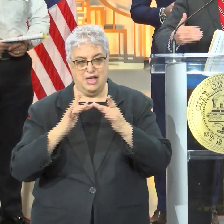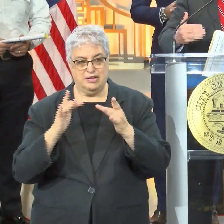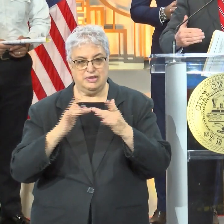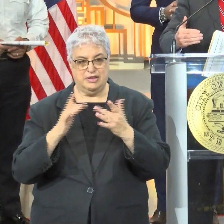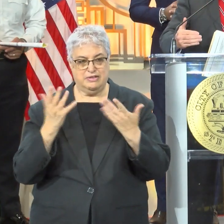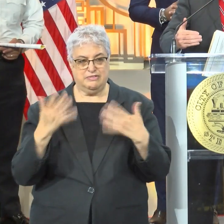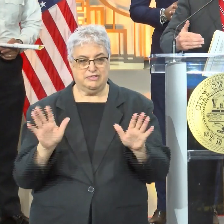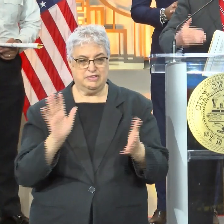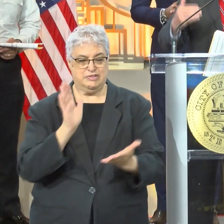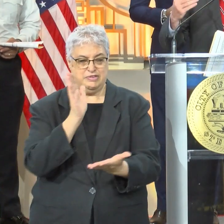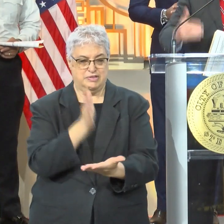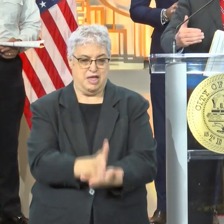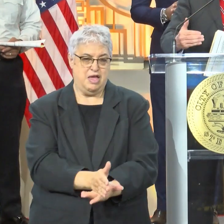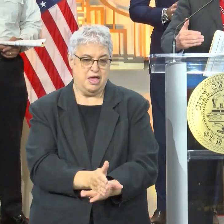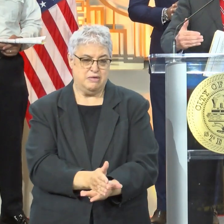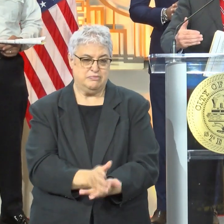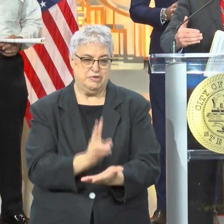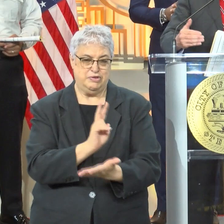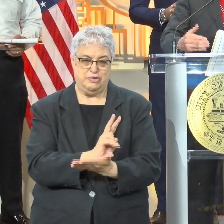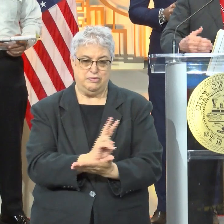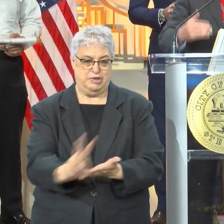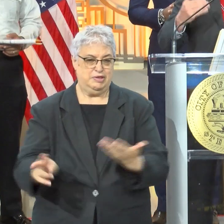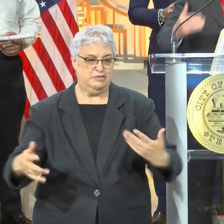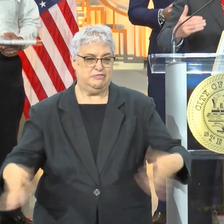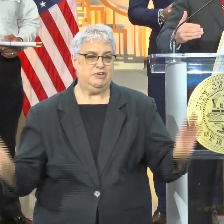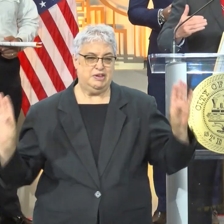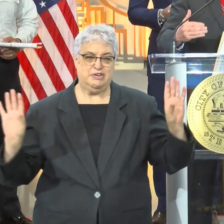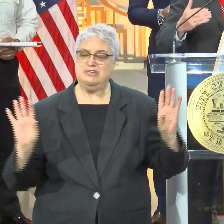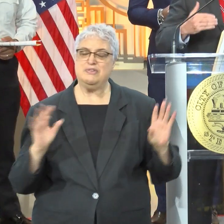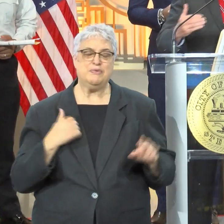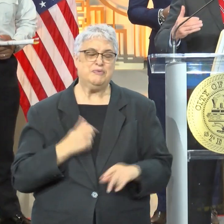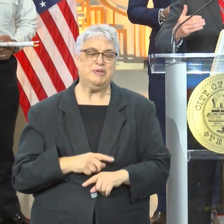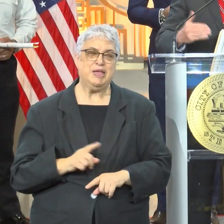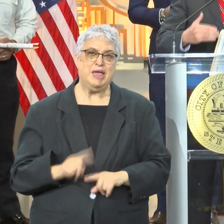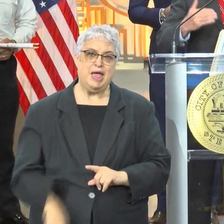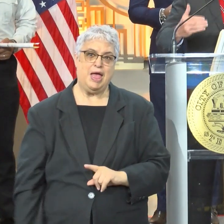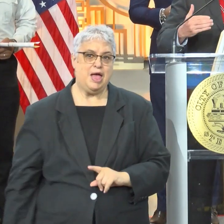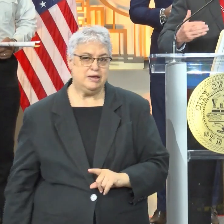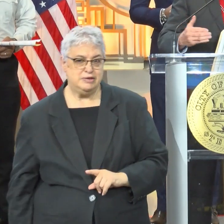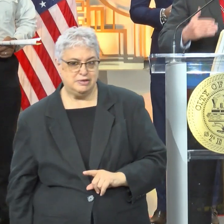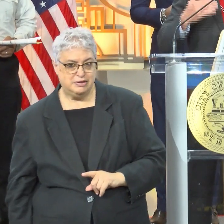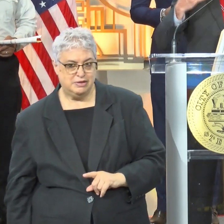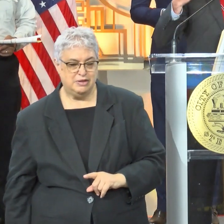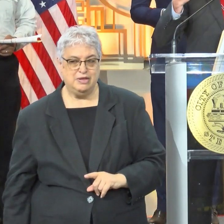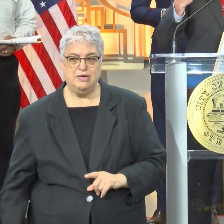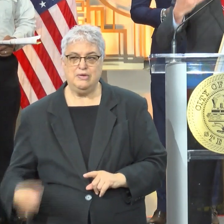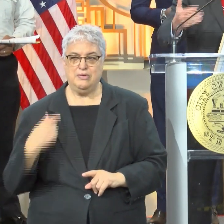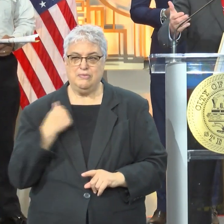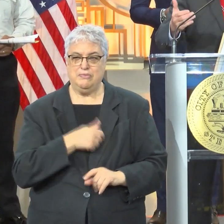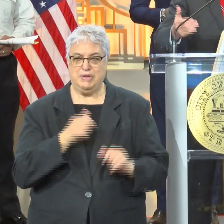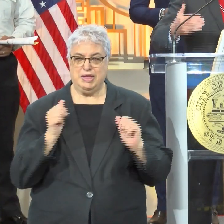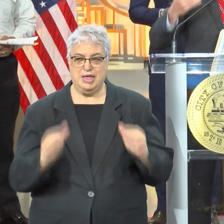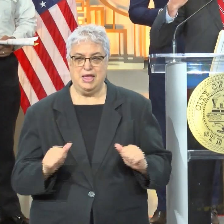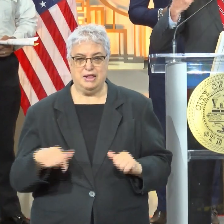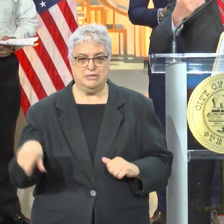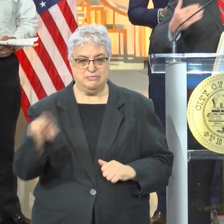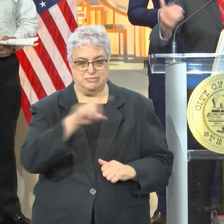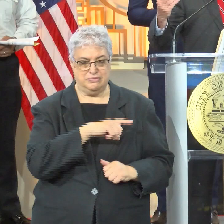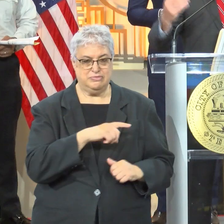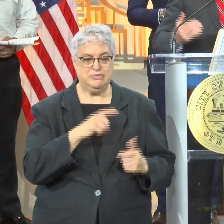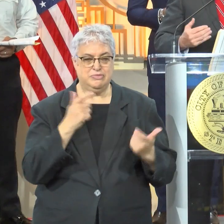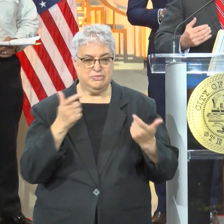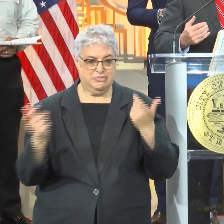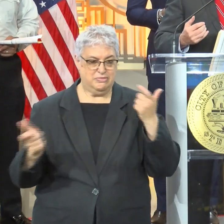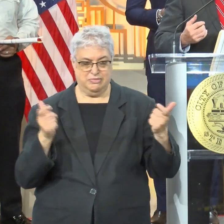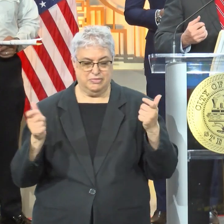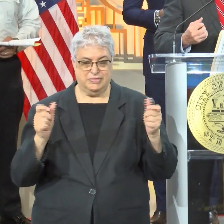and stop this virus within 2 weeks' time. That's not possible. We have to be realistic. But the one thing we can do is as you can see, we have